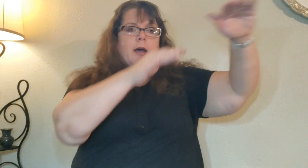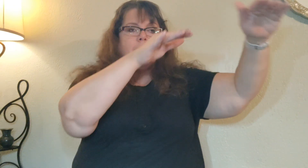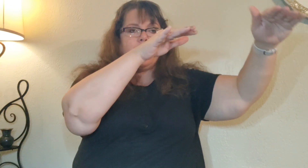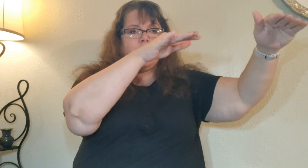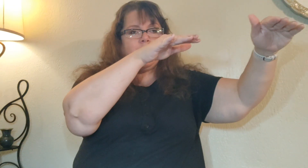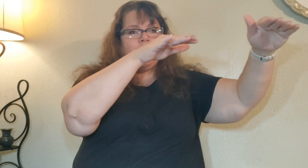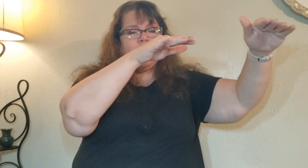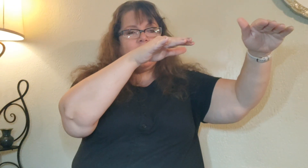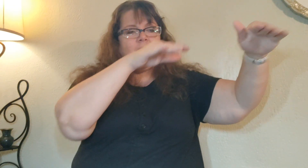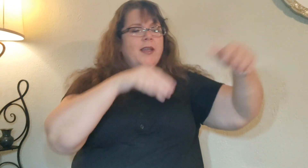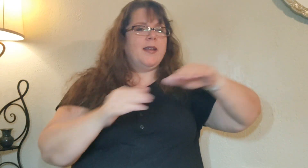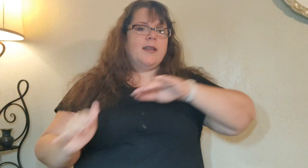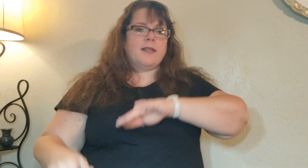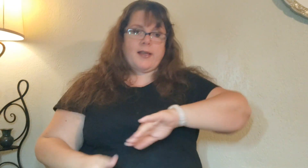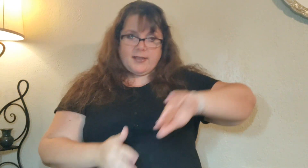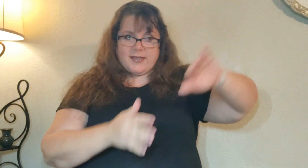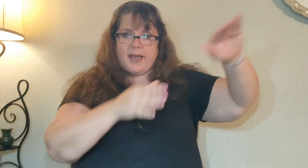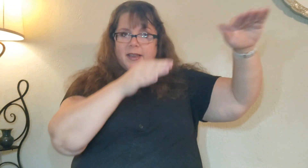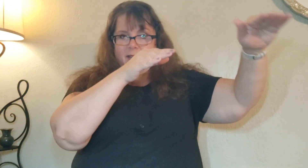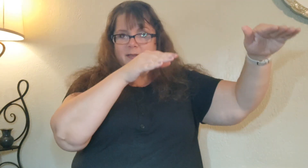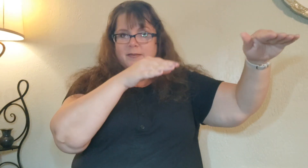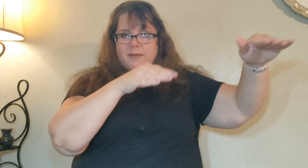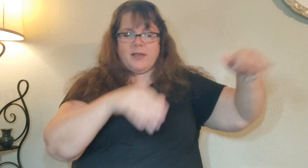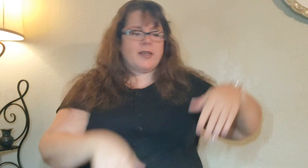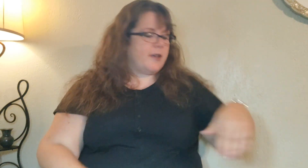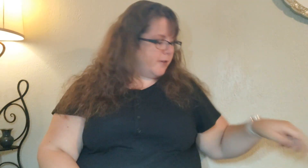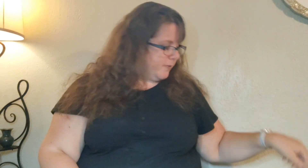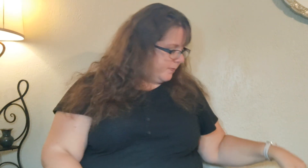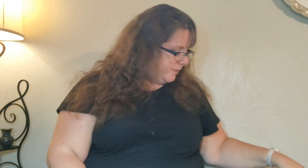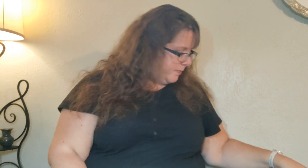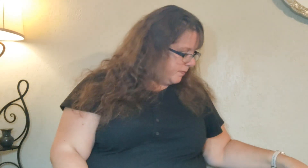up, like the side, a hill.